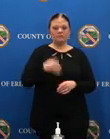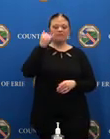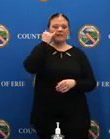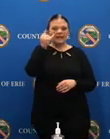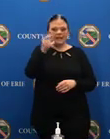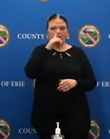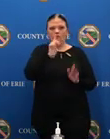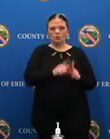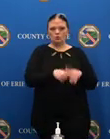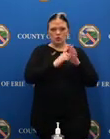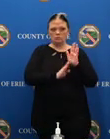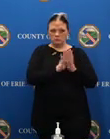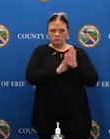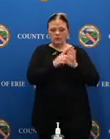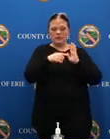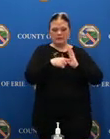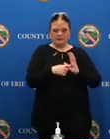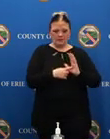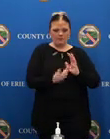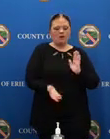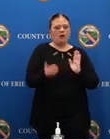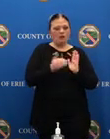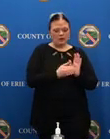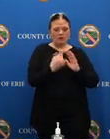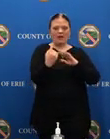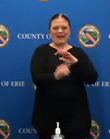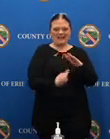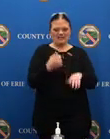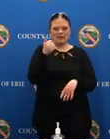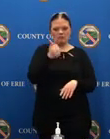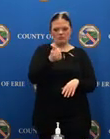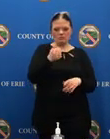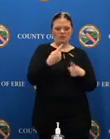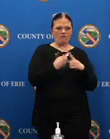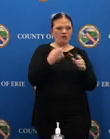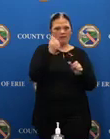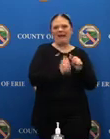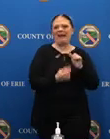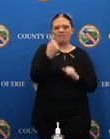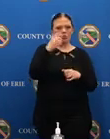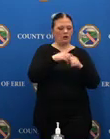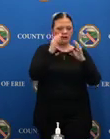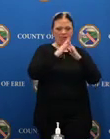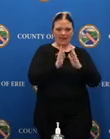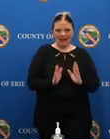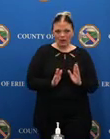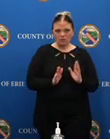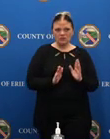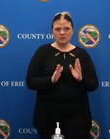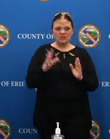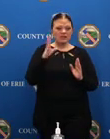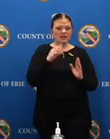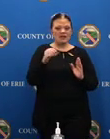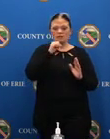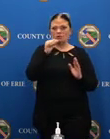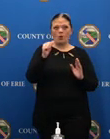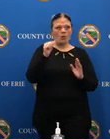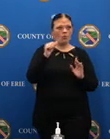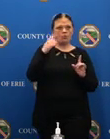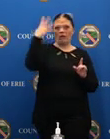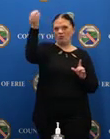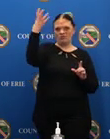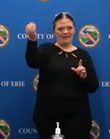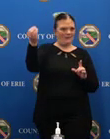you develop symptoms again, you should isolate yourself from everybody in your household and don't go